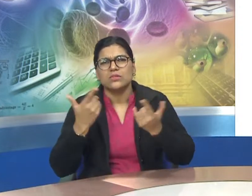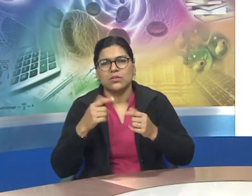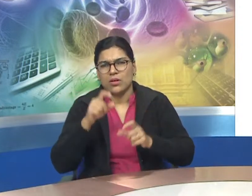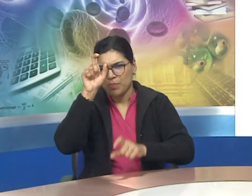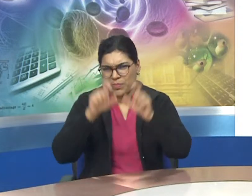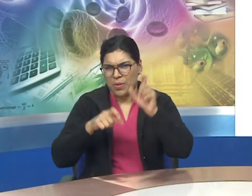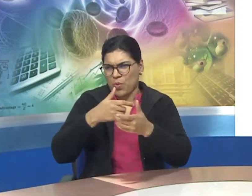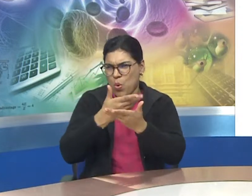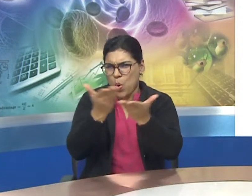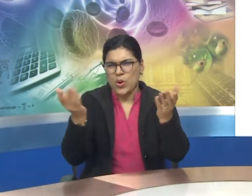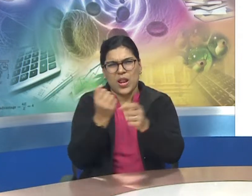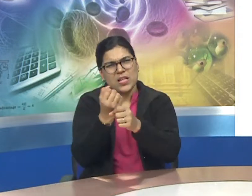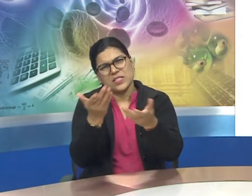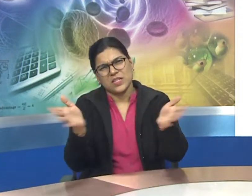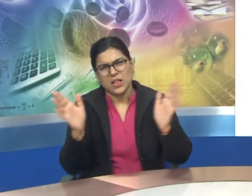Biogas.